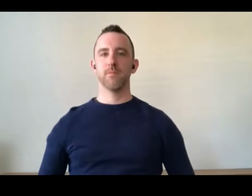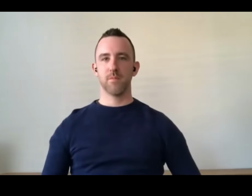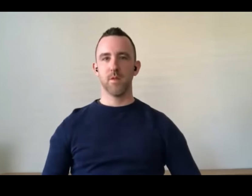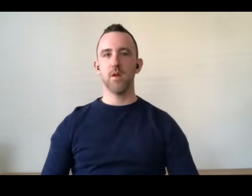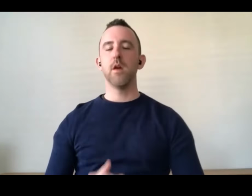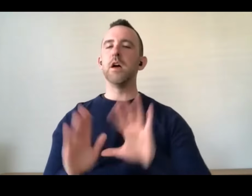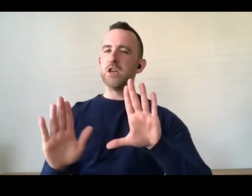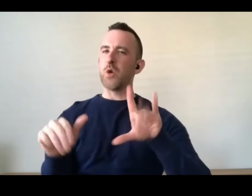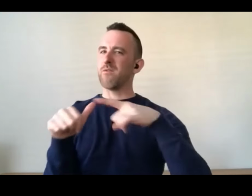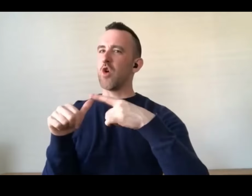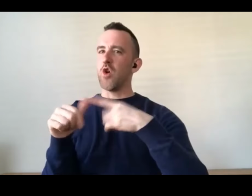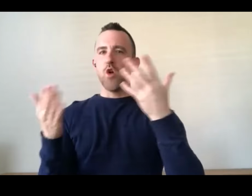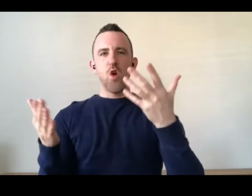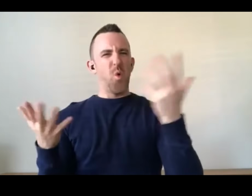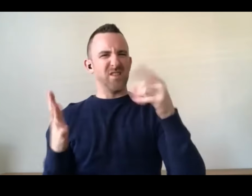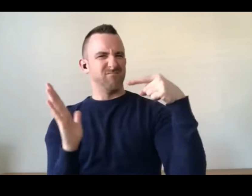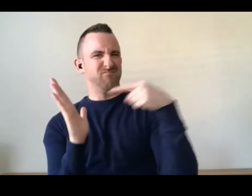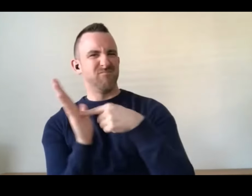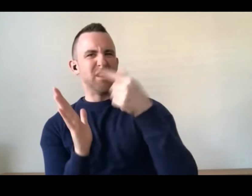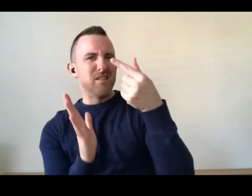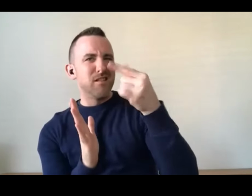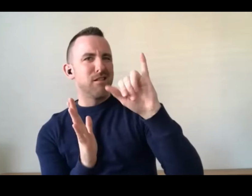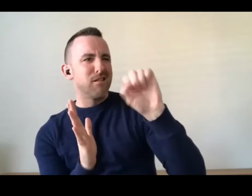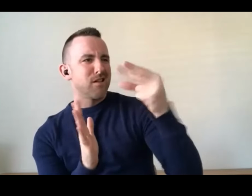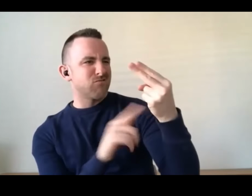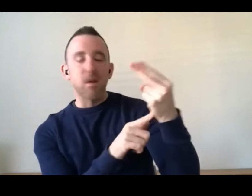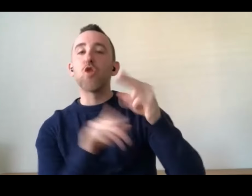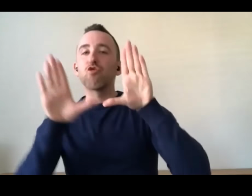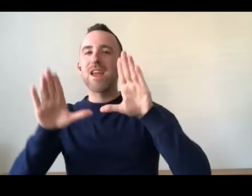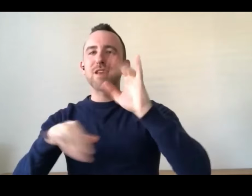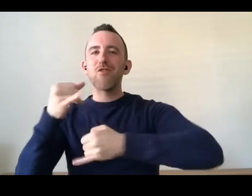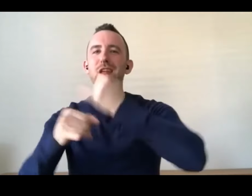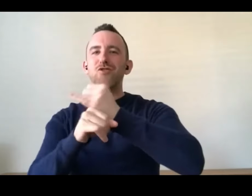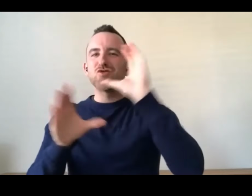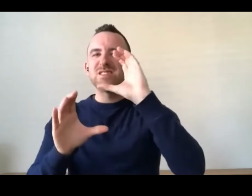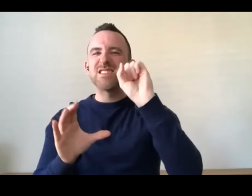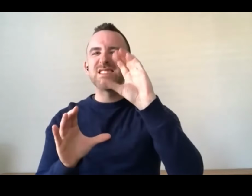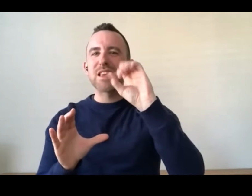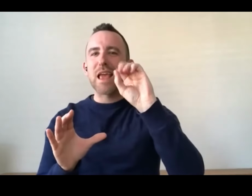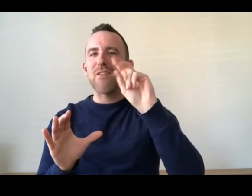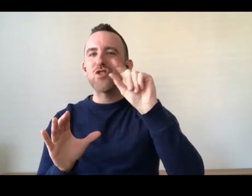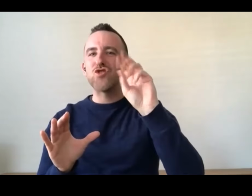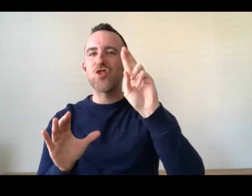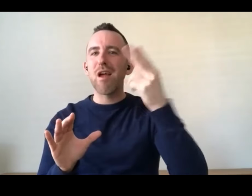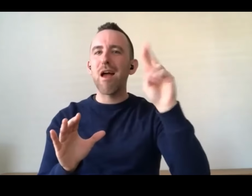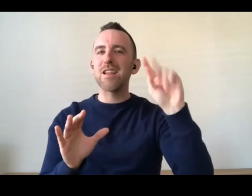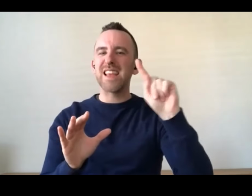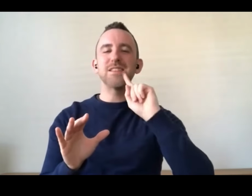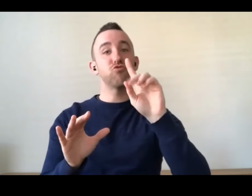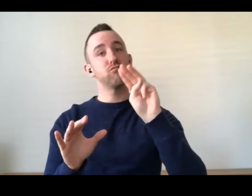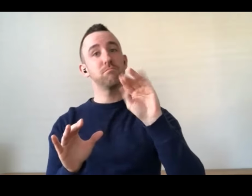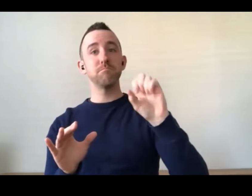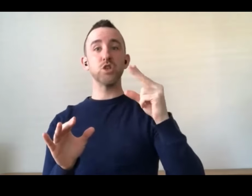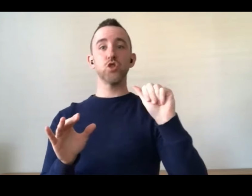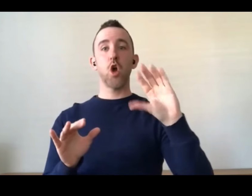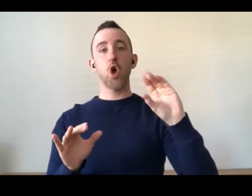let's just get into it, huh? What is this thing? What is GISH? GISH is the Greatest International Scavenger Hunt, and it is Misha Collins's global Guinness